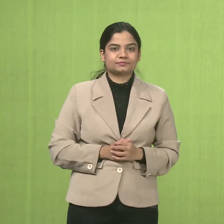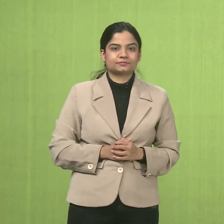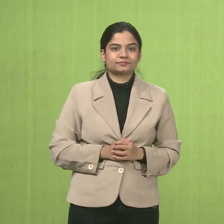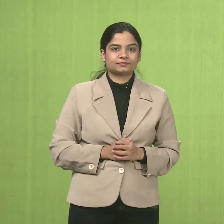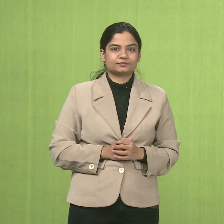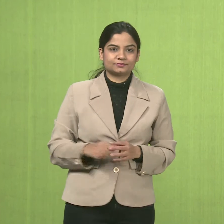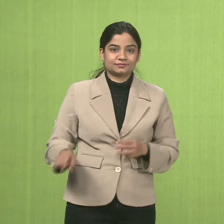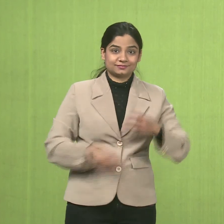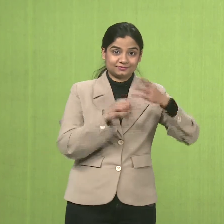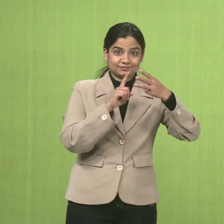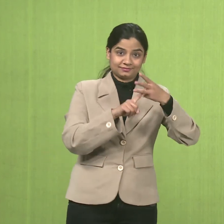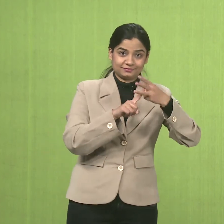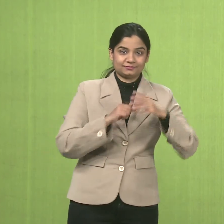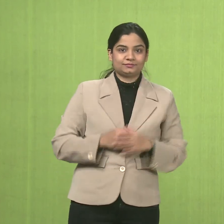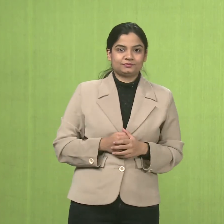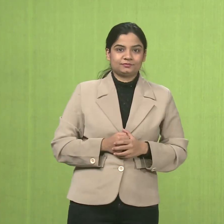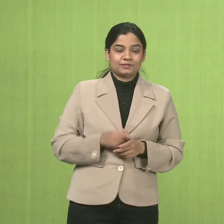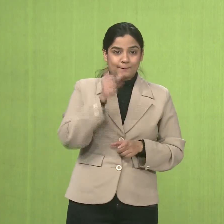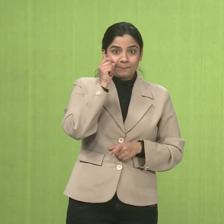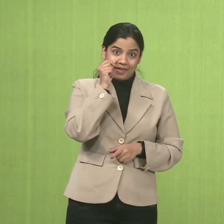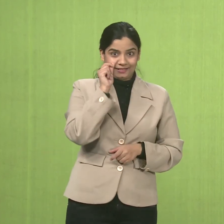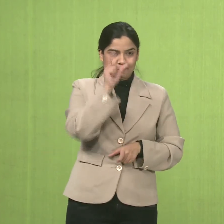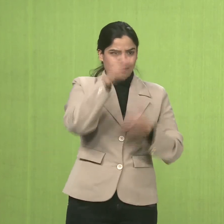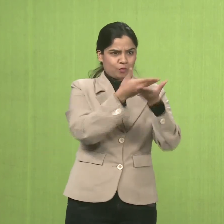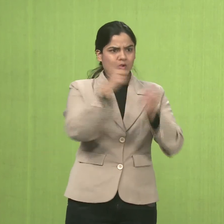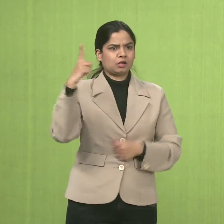child. Third, among the boys,